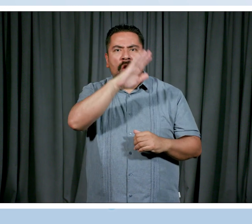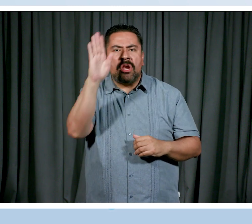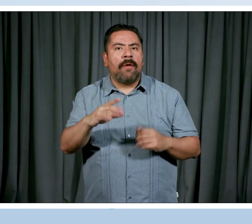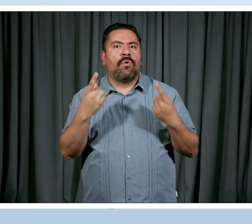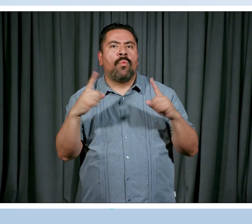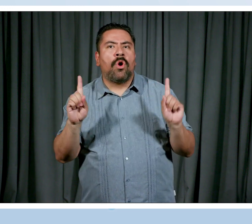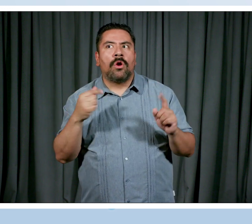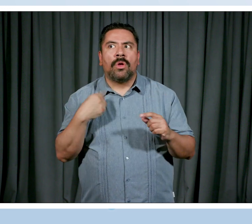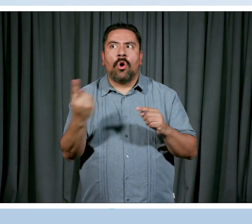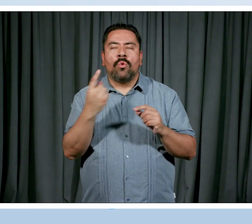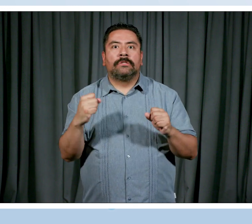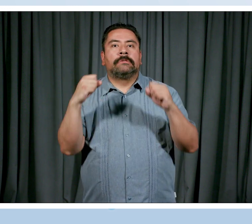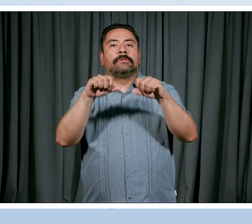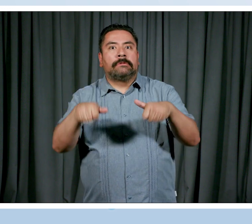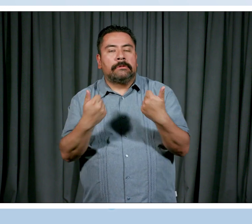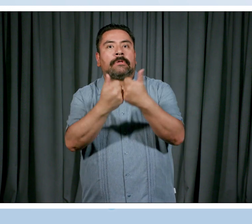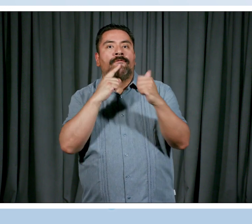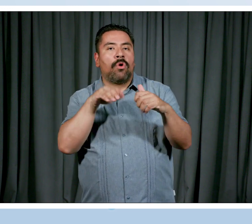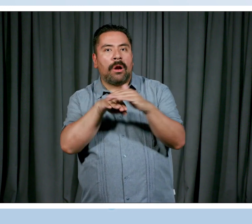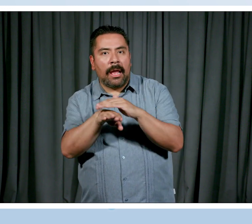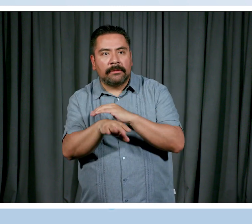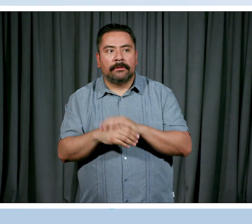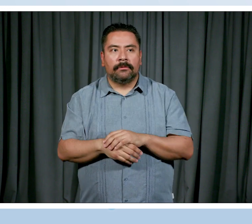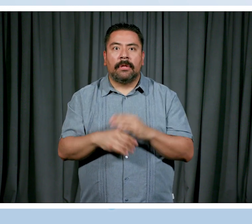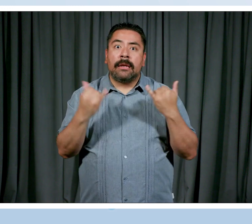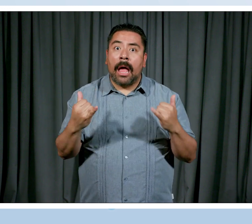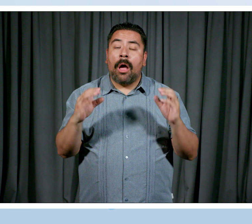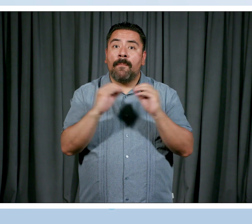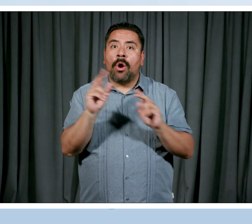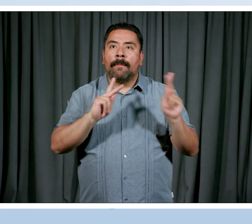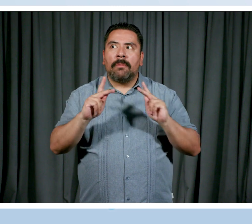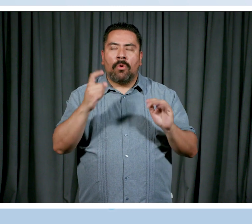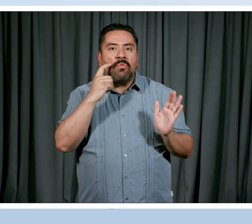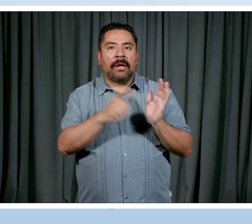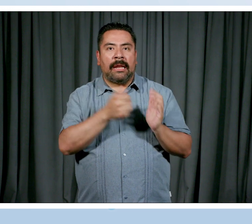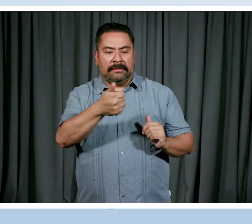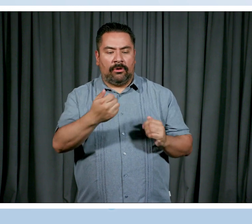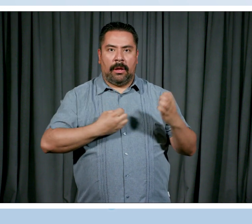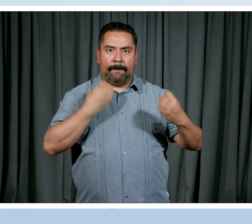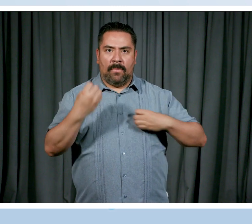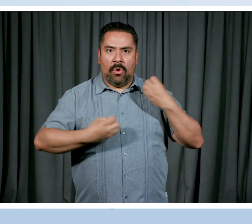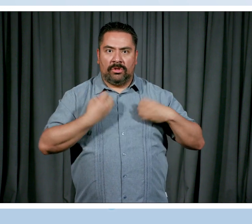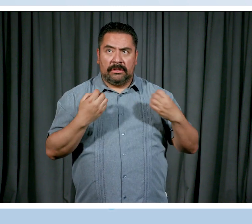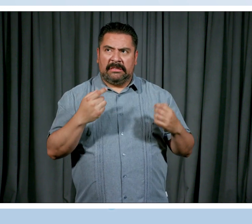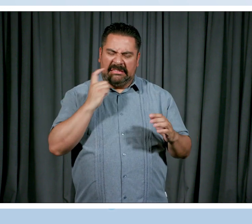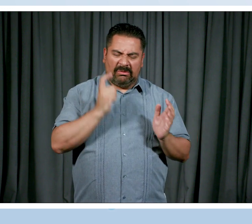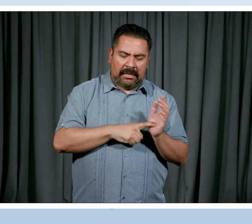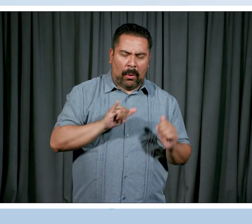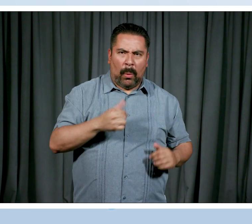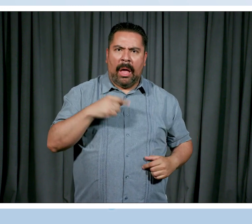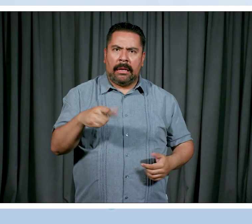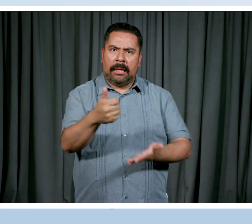for access. We also have a lot more people that are more attuned with their emotions and asking for help, which is great, but it's